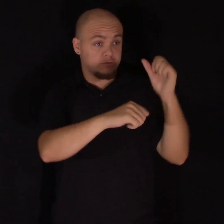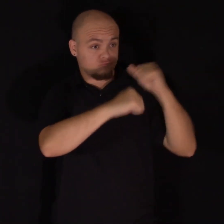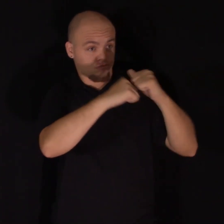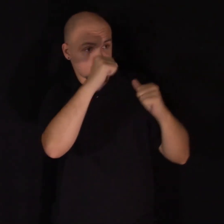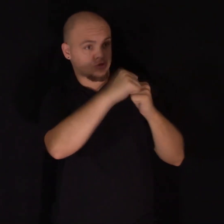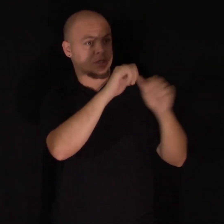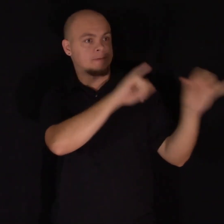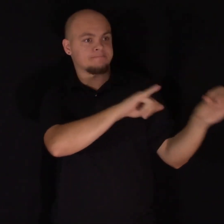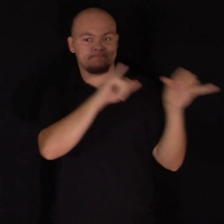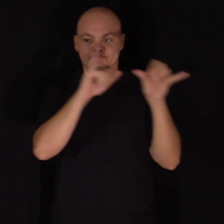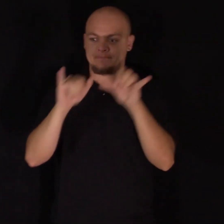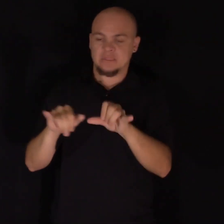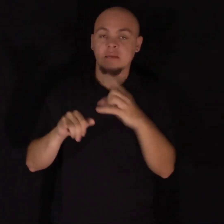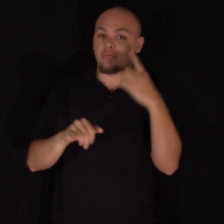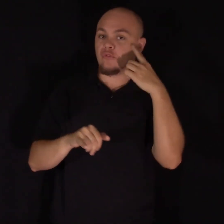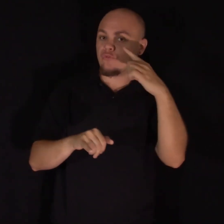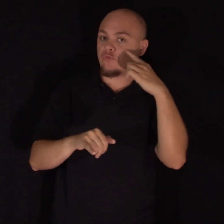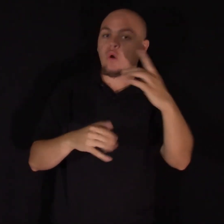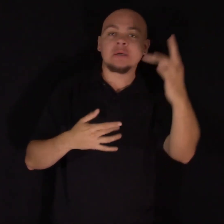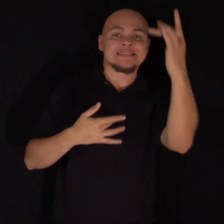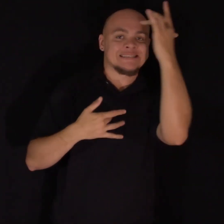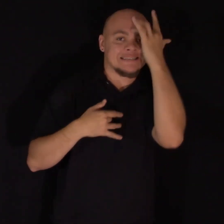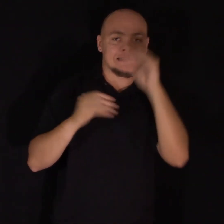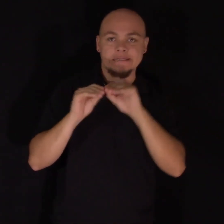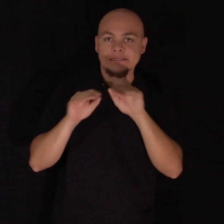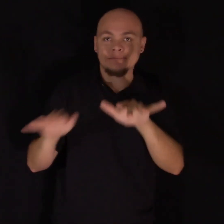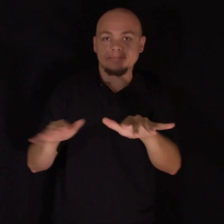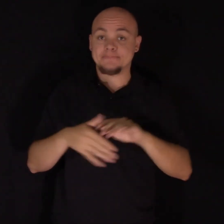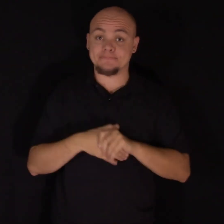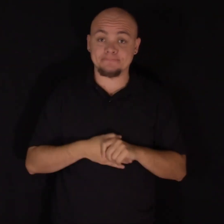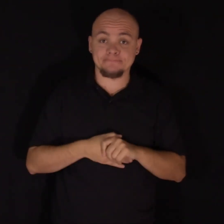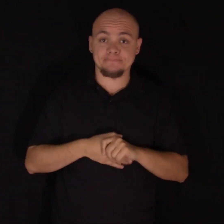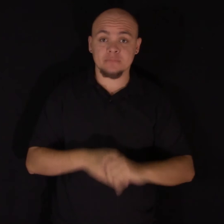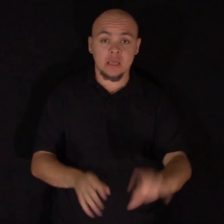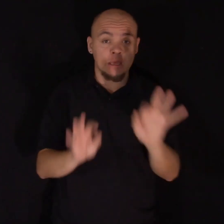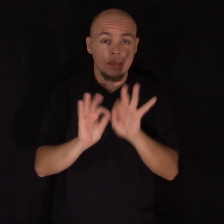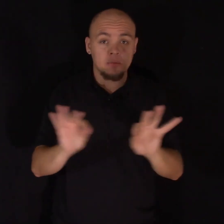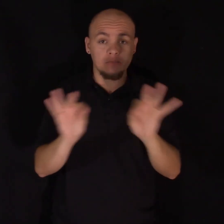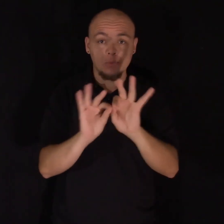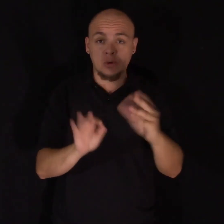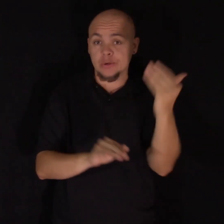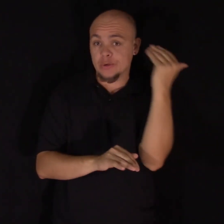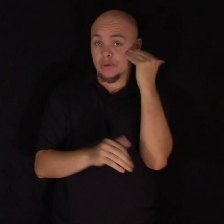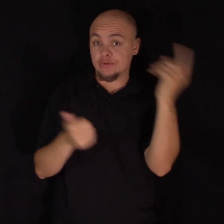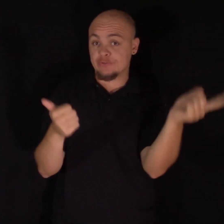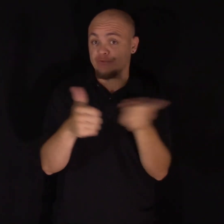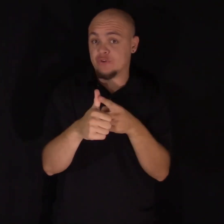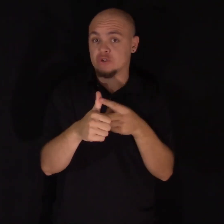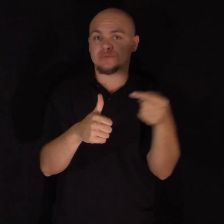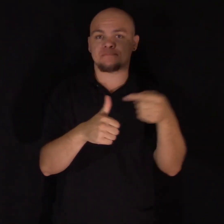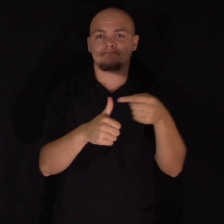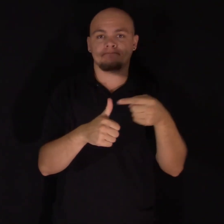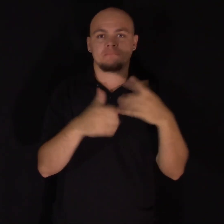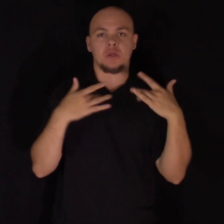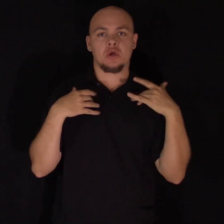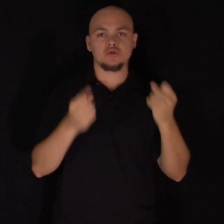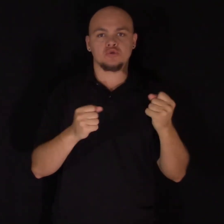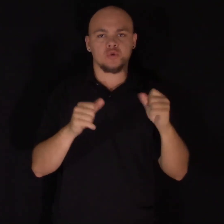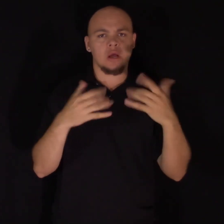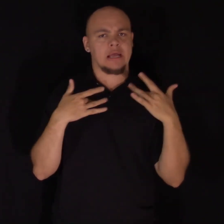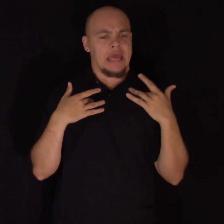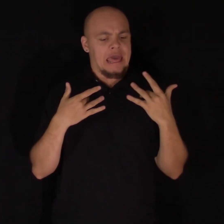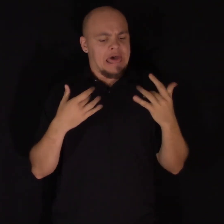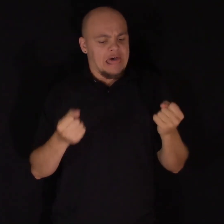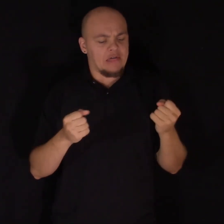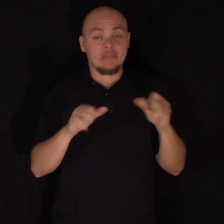need to deal with an epidemic. What are the key pieces? First is we need strong health systems in